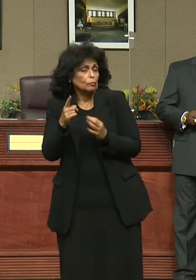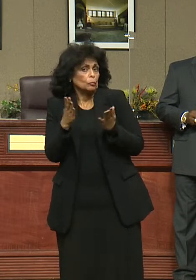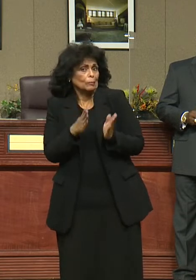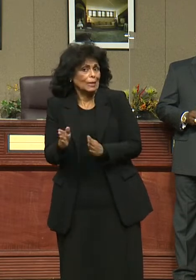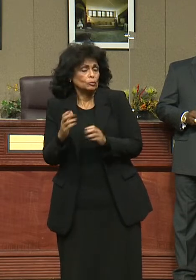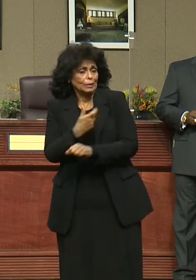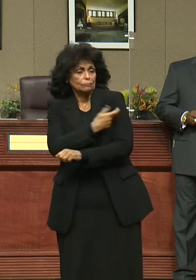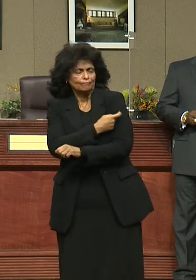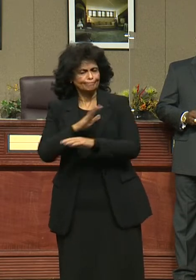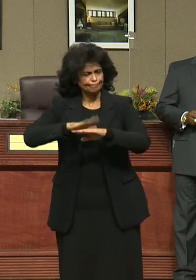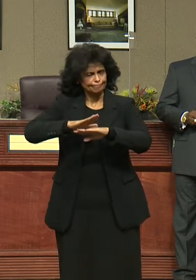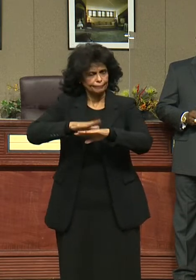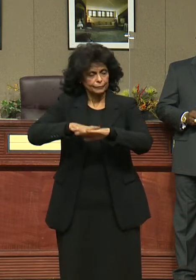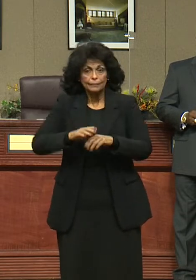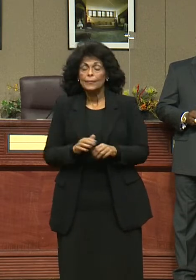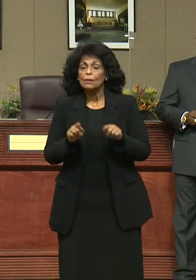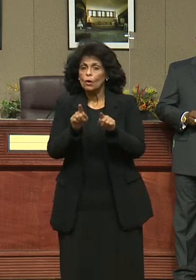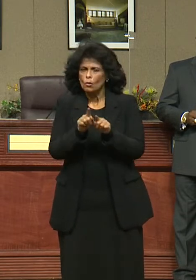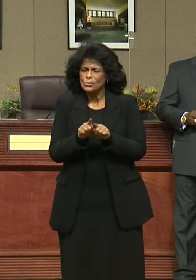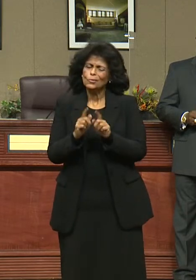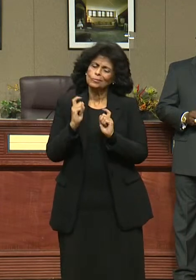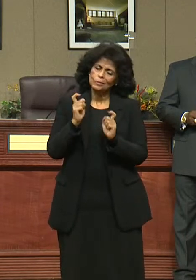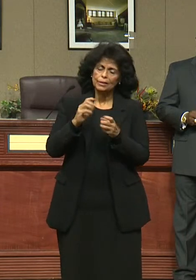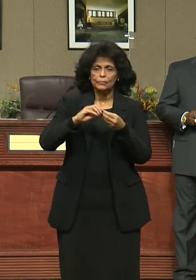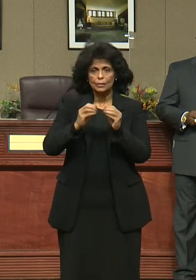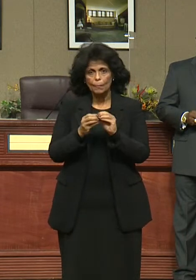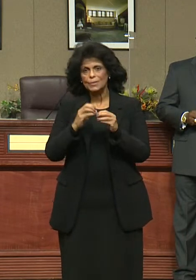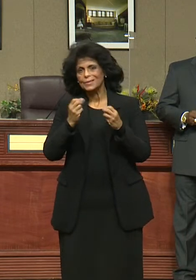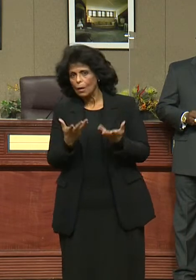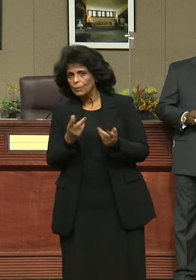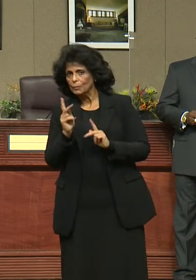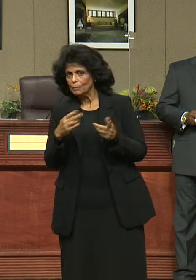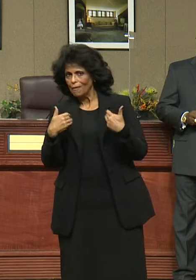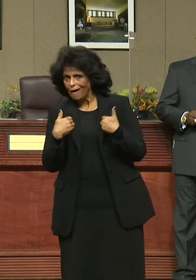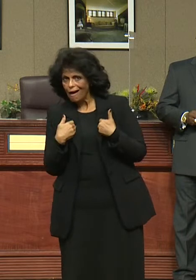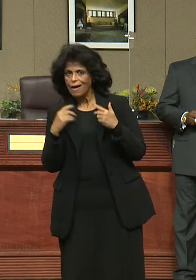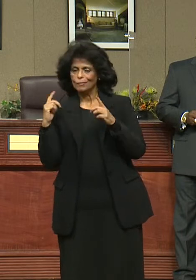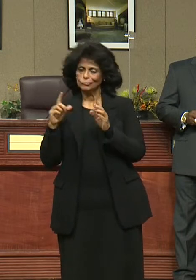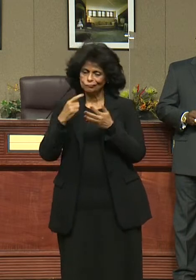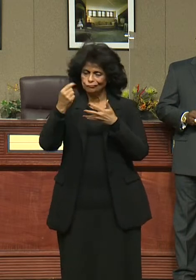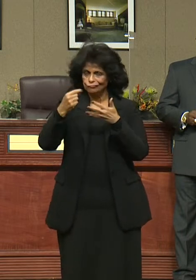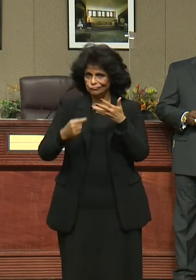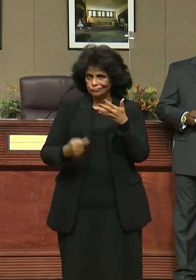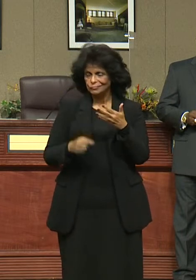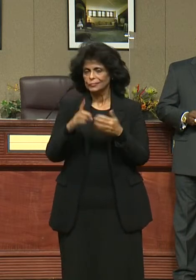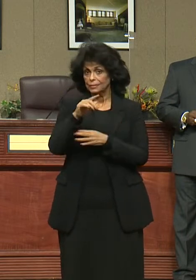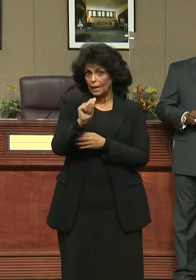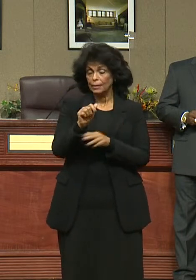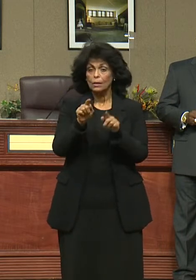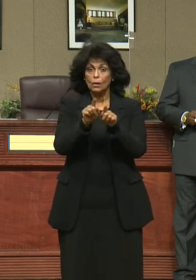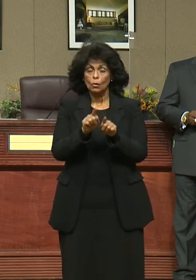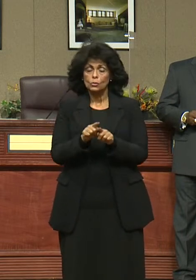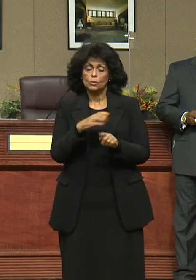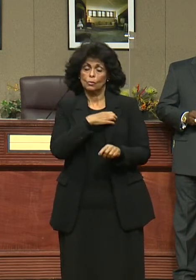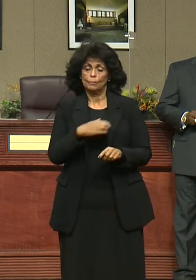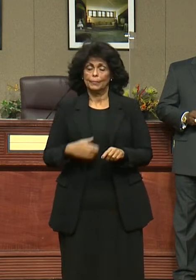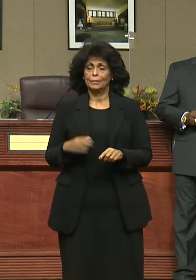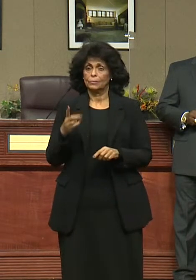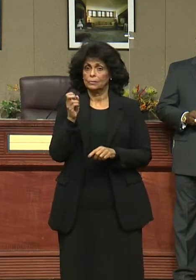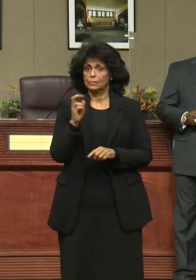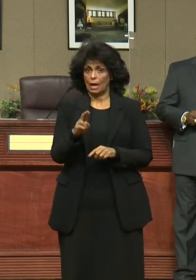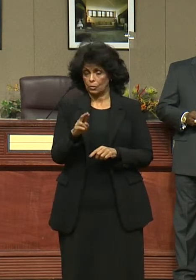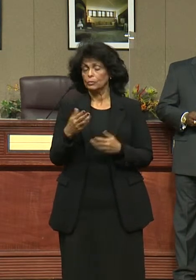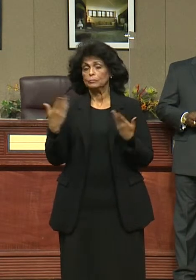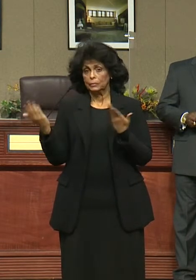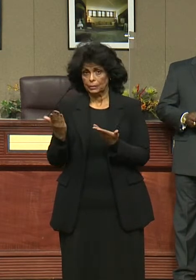update on COVID-19 cases, positivity rates, and more. Mayor Buddy Dyer from the city of Orlando was here to bring information regarding what the city is